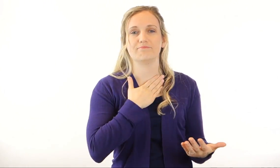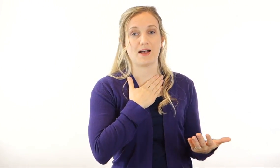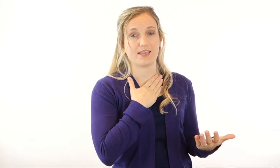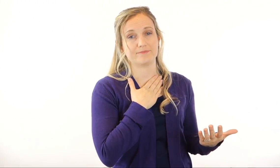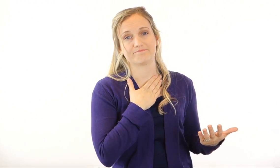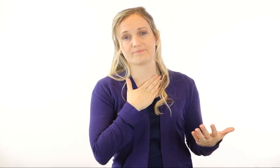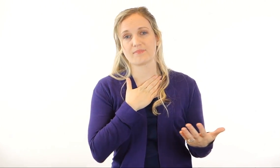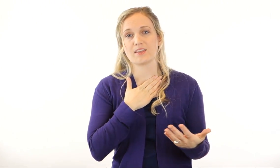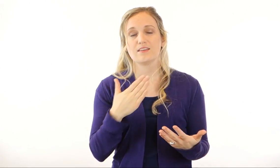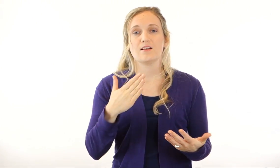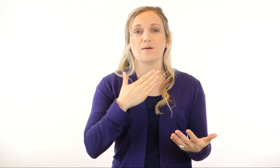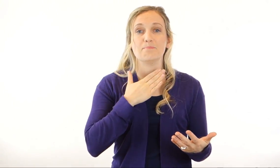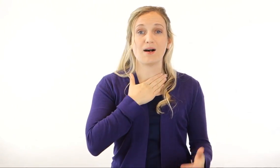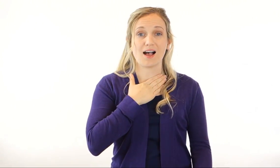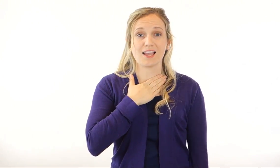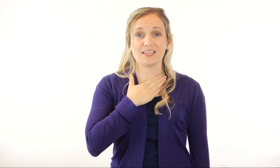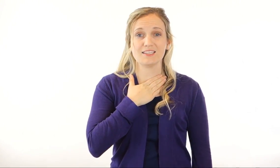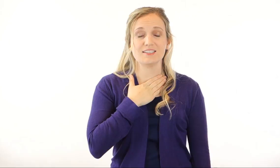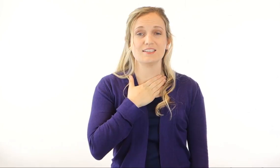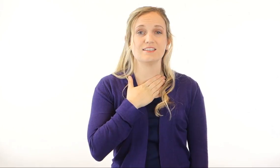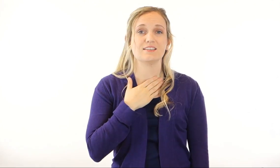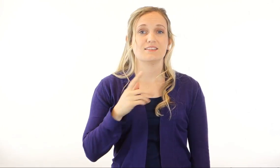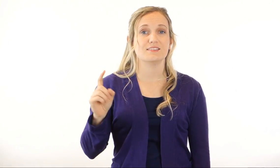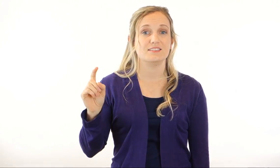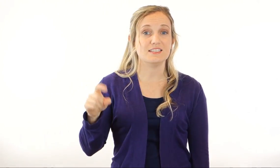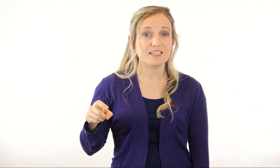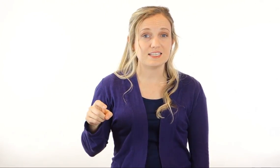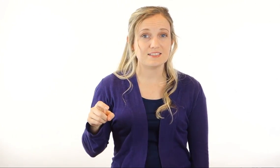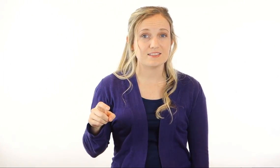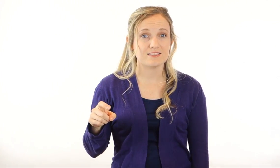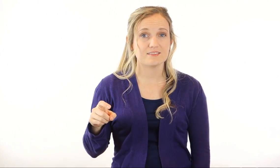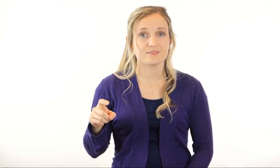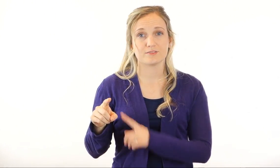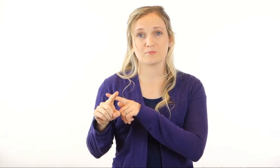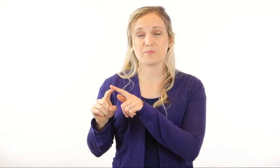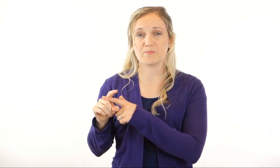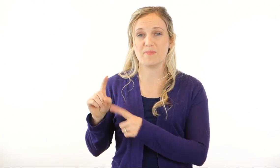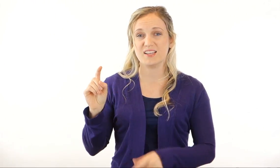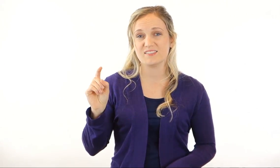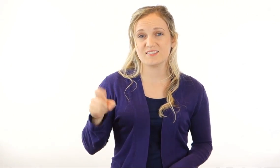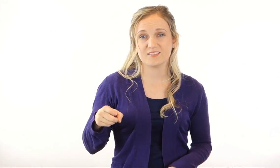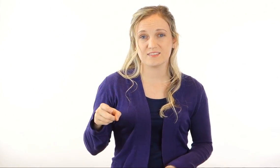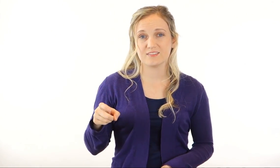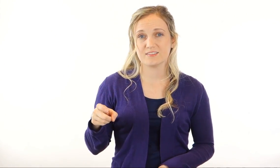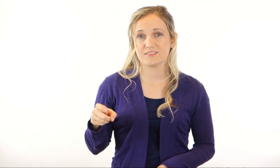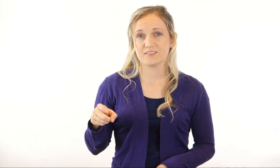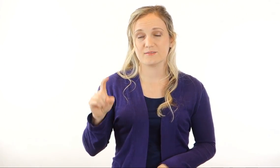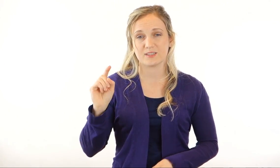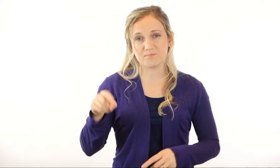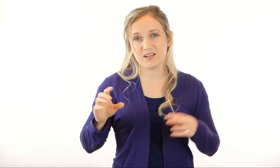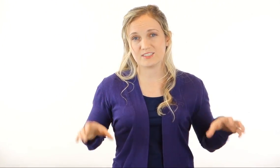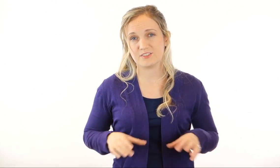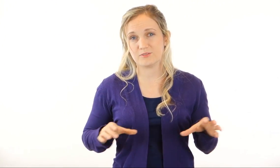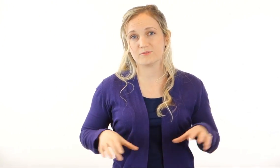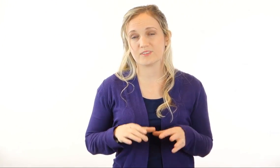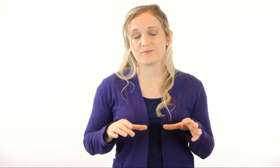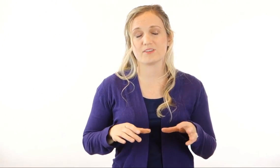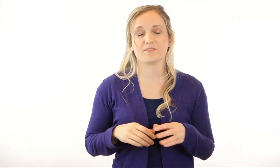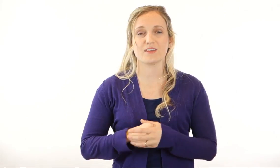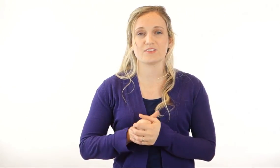my. My needs, so remember must, like must do, that I taught